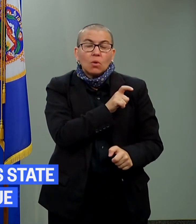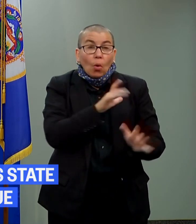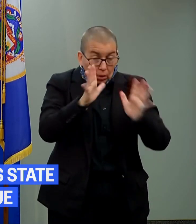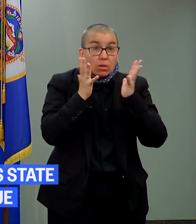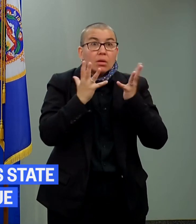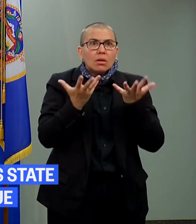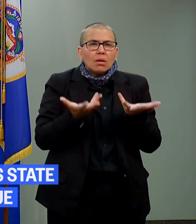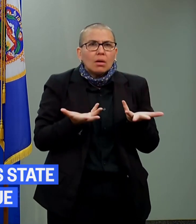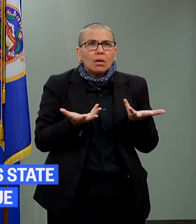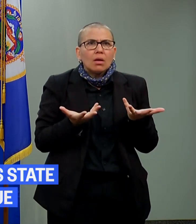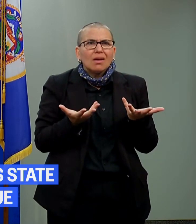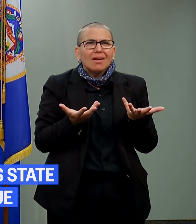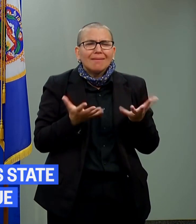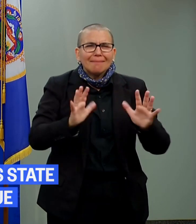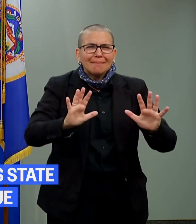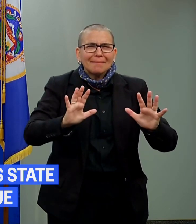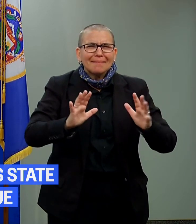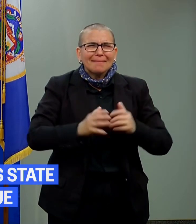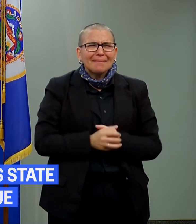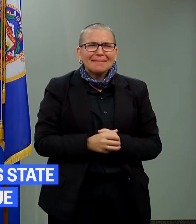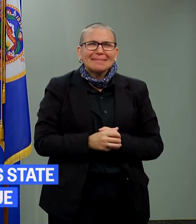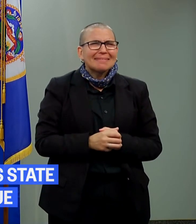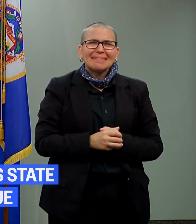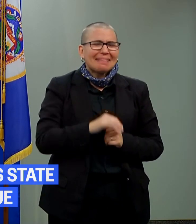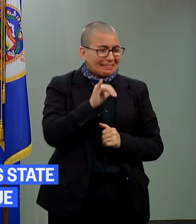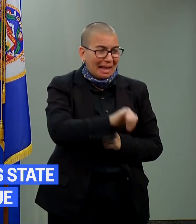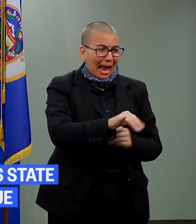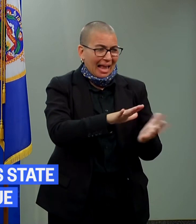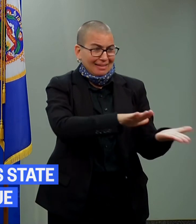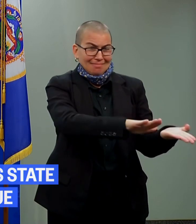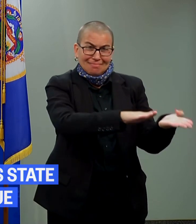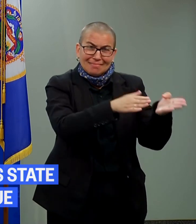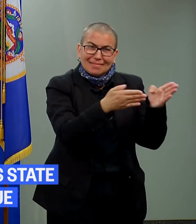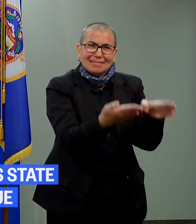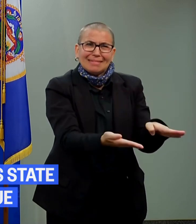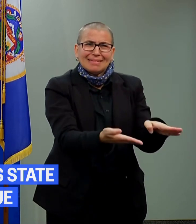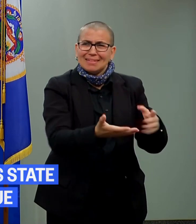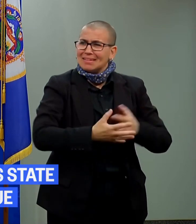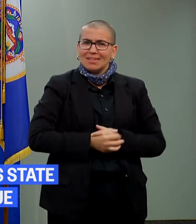not just over the past decade, as camera phones have become the norm,